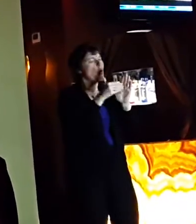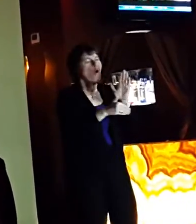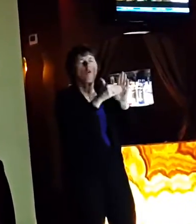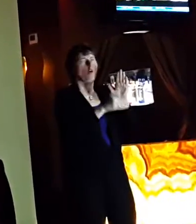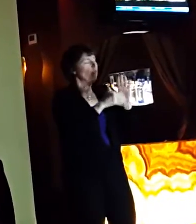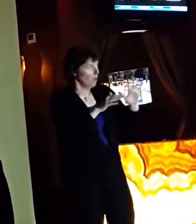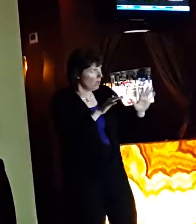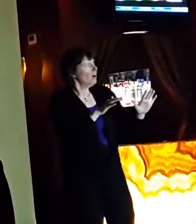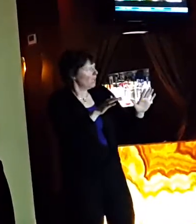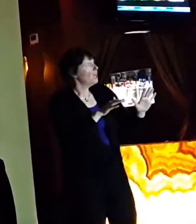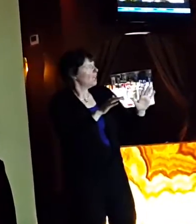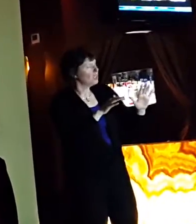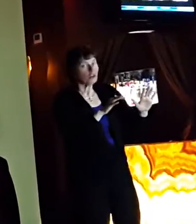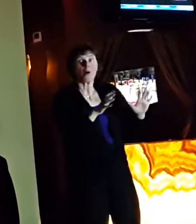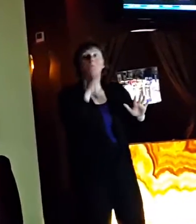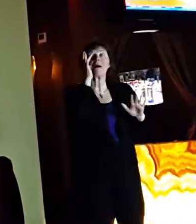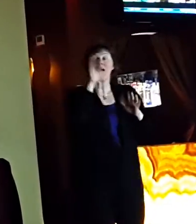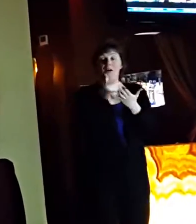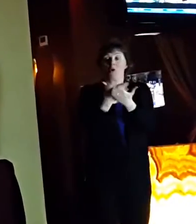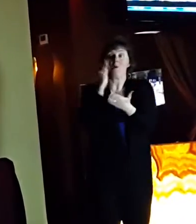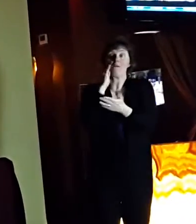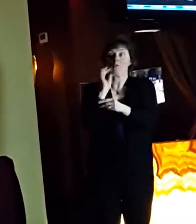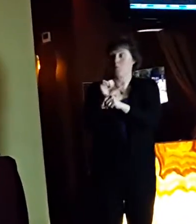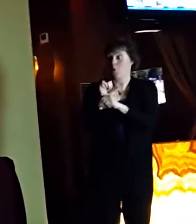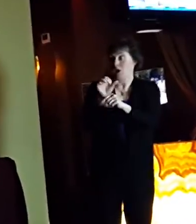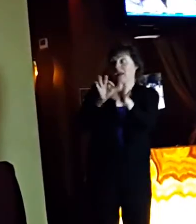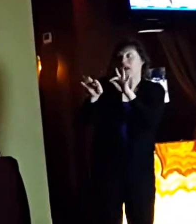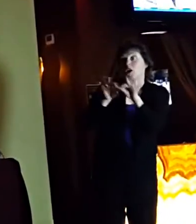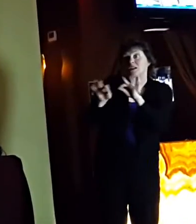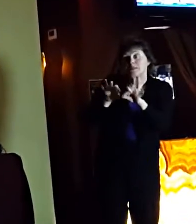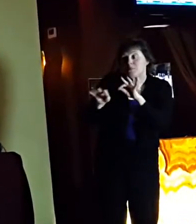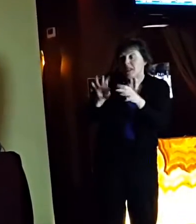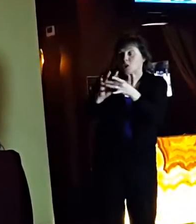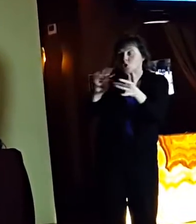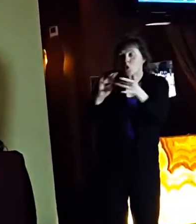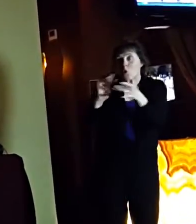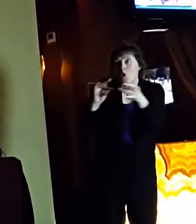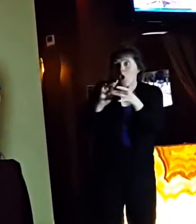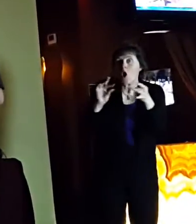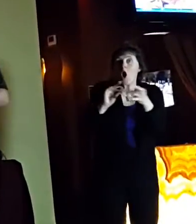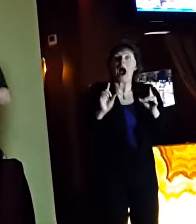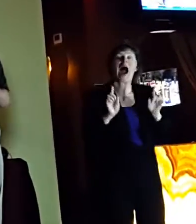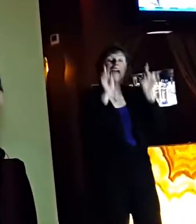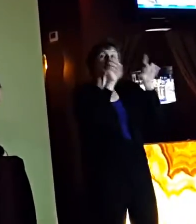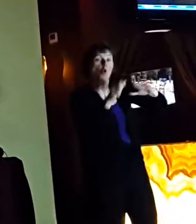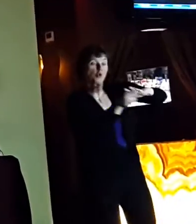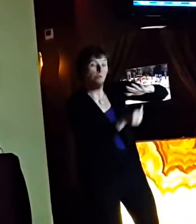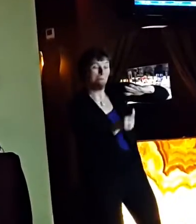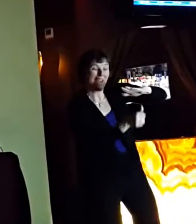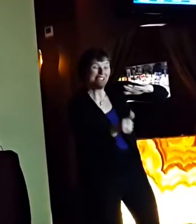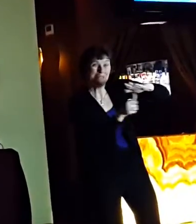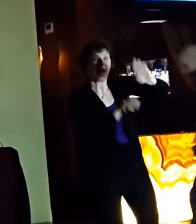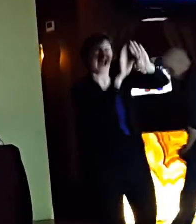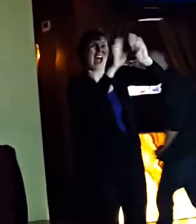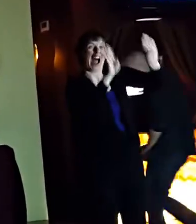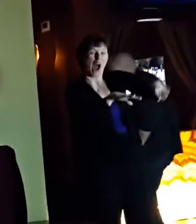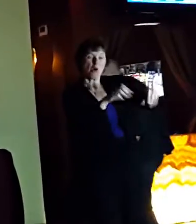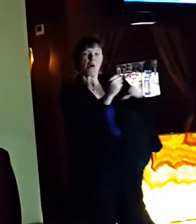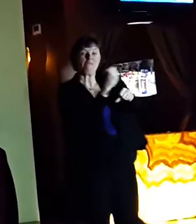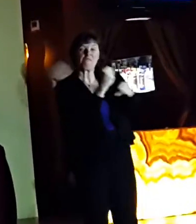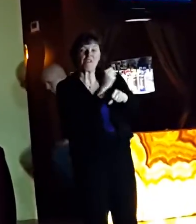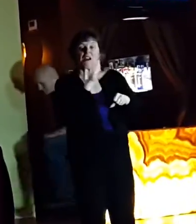to it. He comes home from work now, and he'll explain his boiler stories. So he'll be like, so I was at this basement, and I was fixing this boiler, and we were